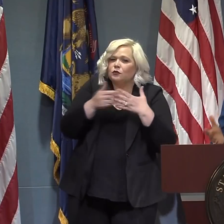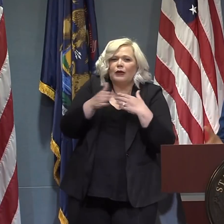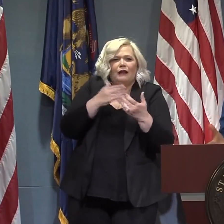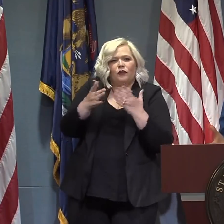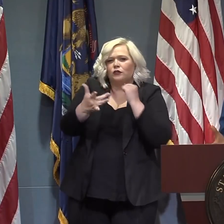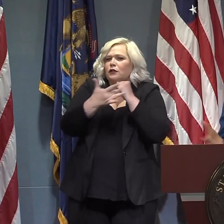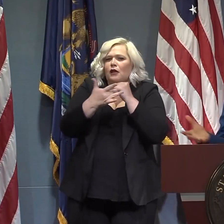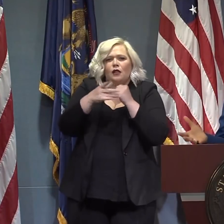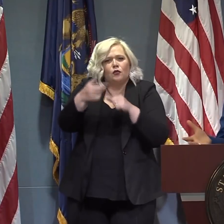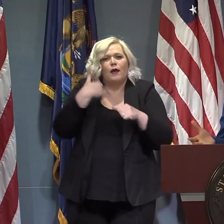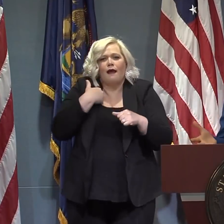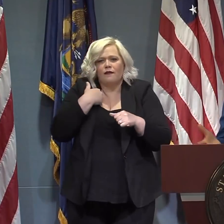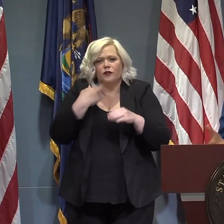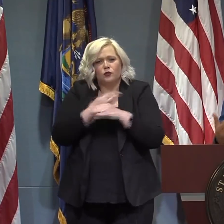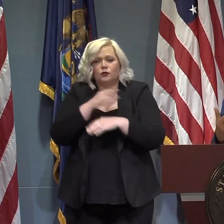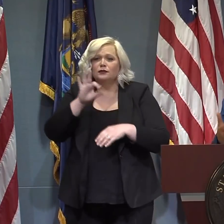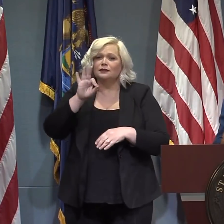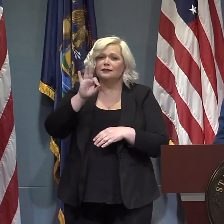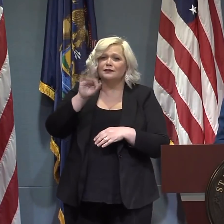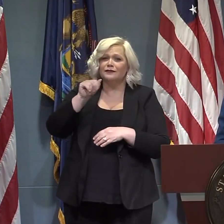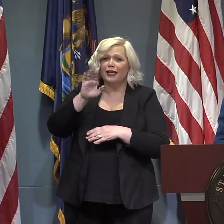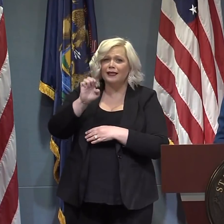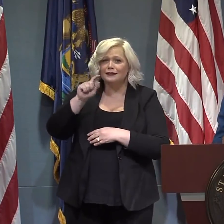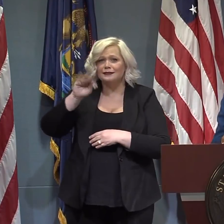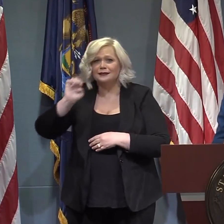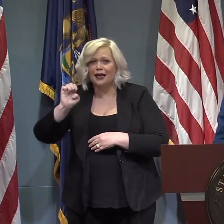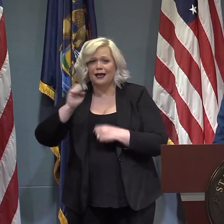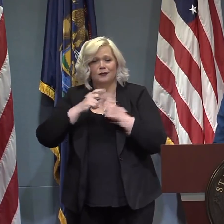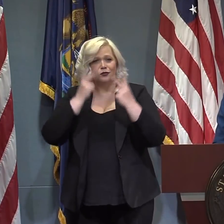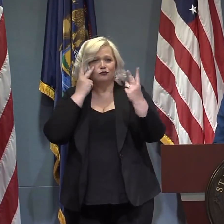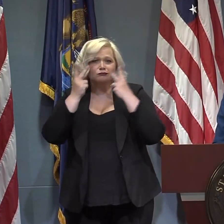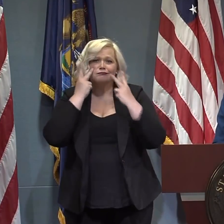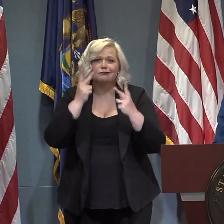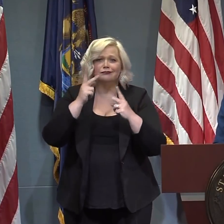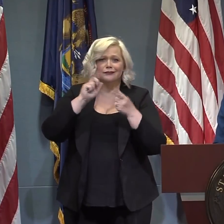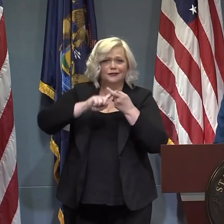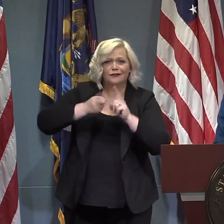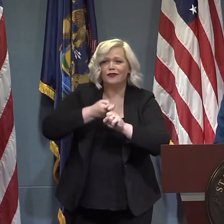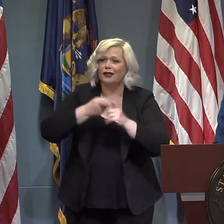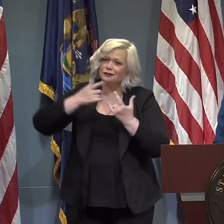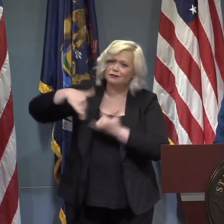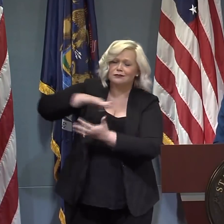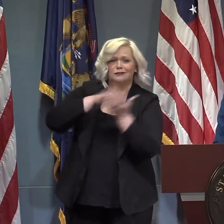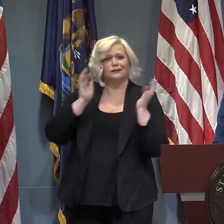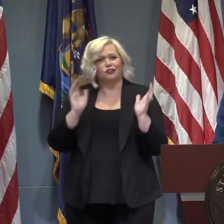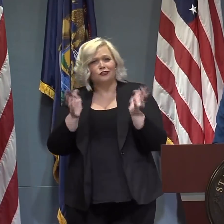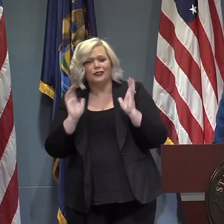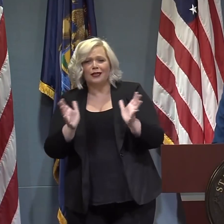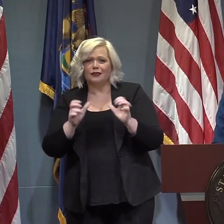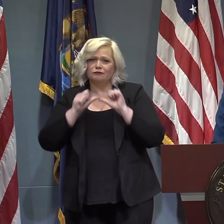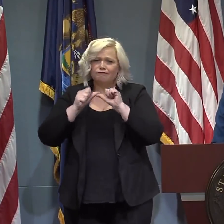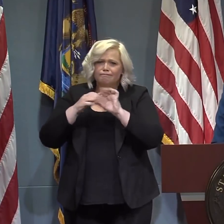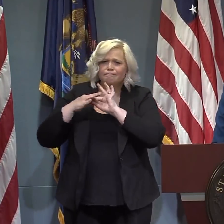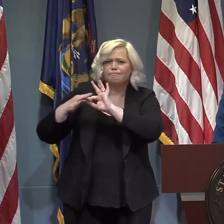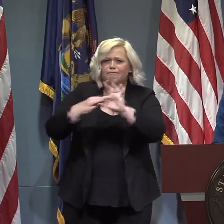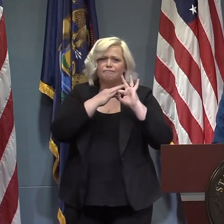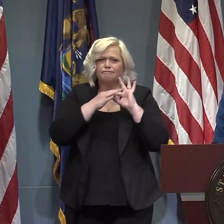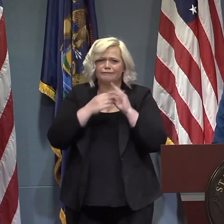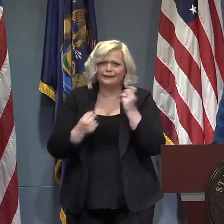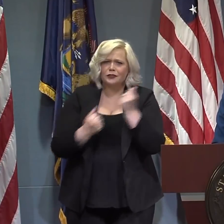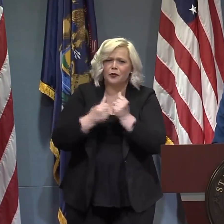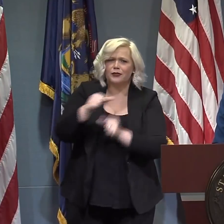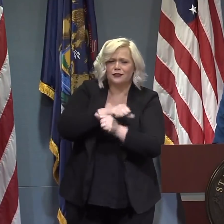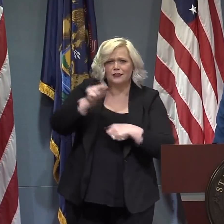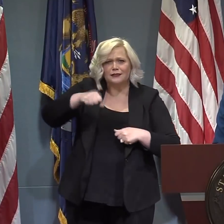have use of, FaceTime, to see your friends, to keep socializing, stay connected and support one another. But